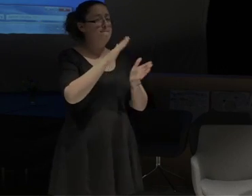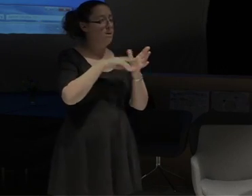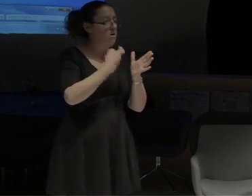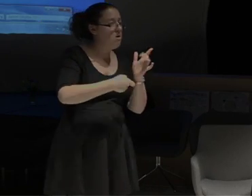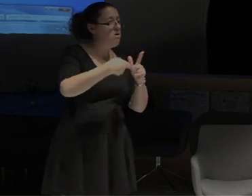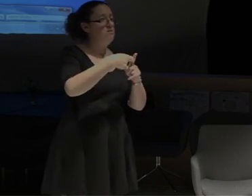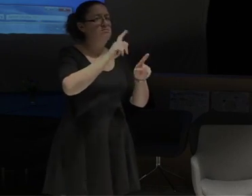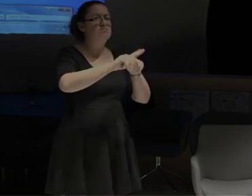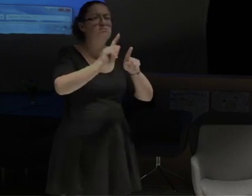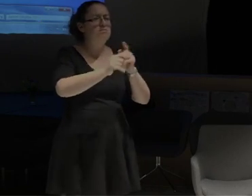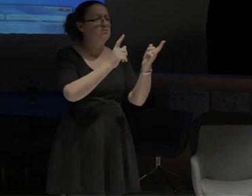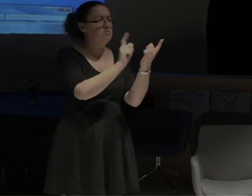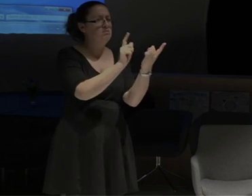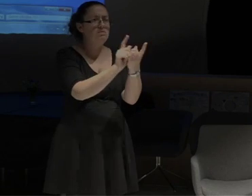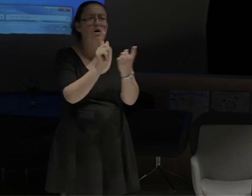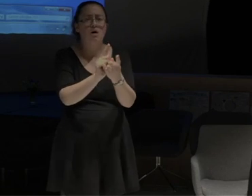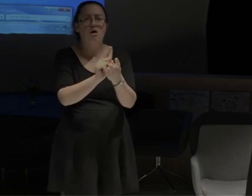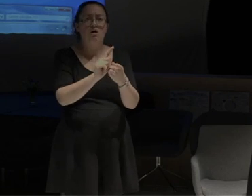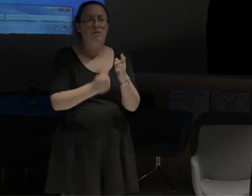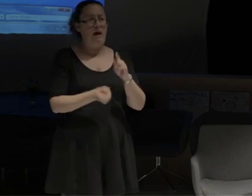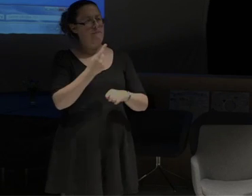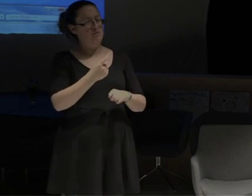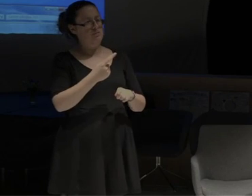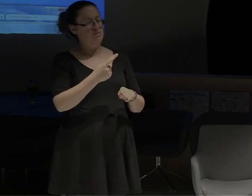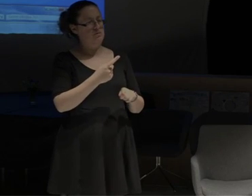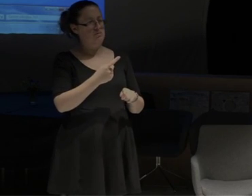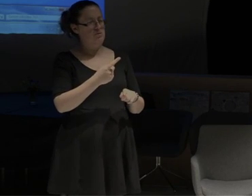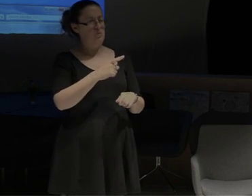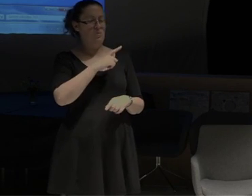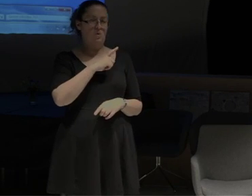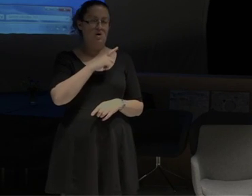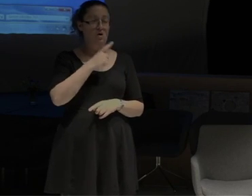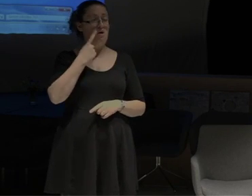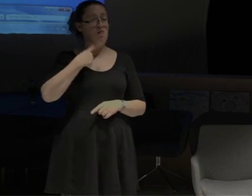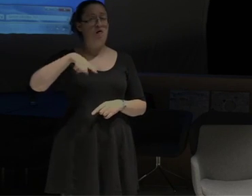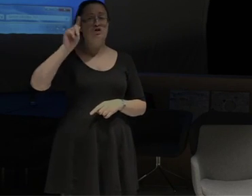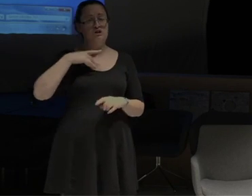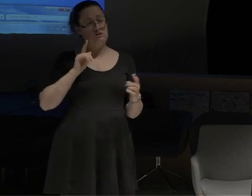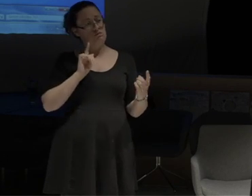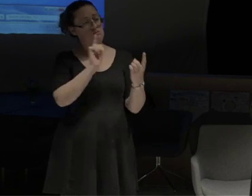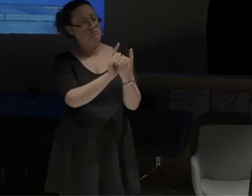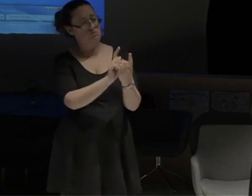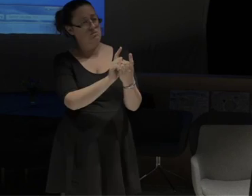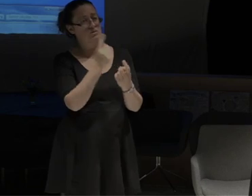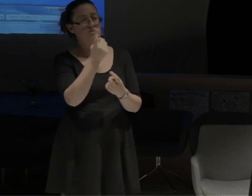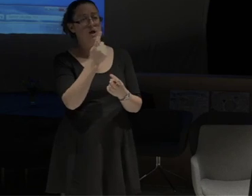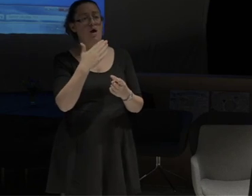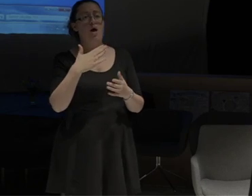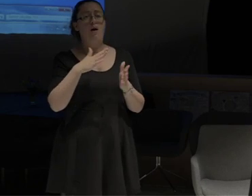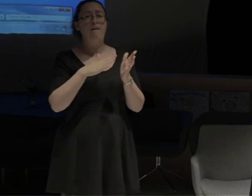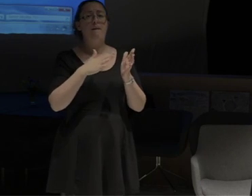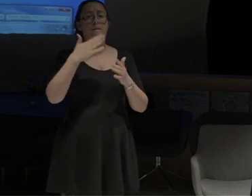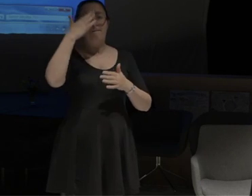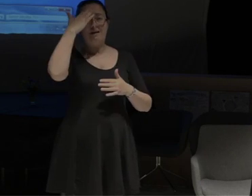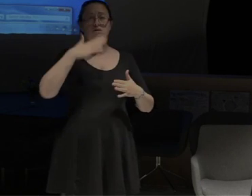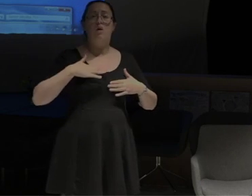other people, and then it began to happen. Now, it came about because of someone who I met last year who organised the Mental Wealth Festival here